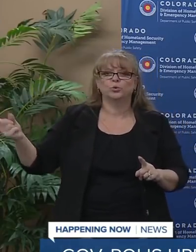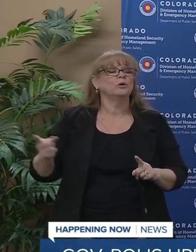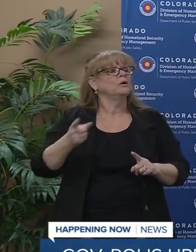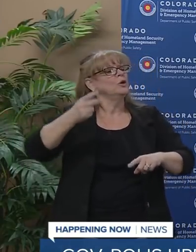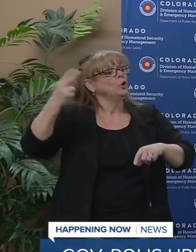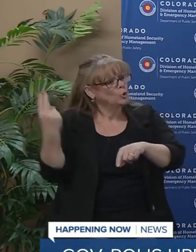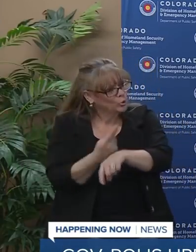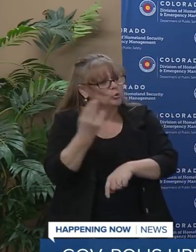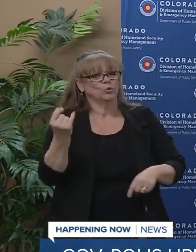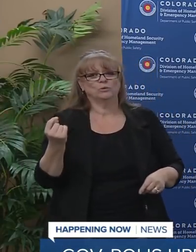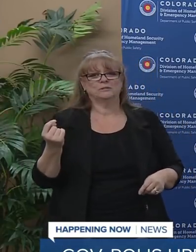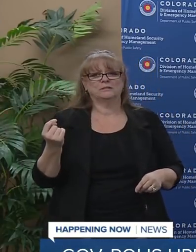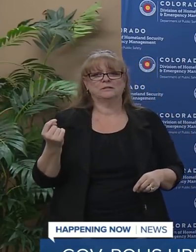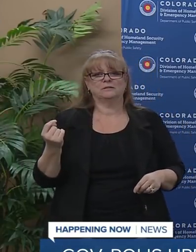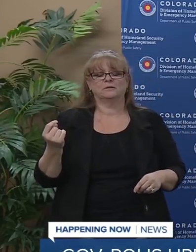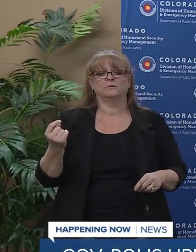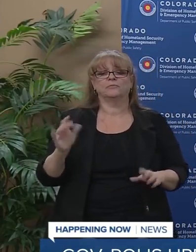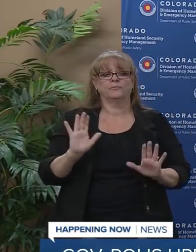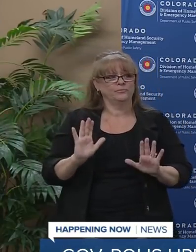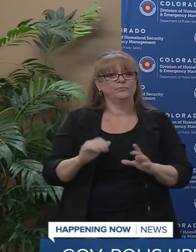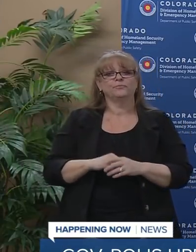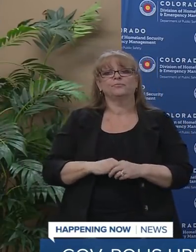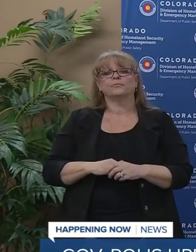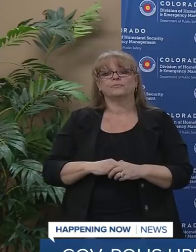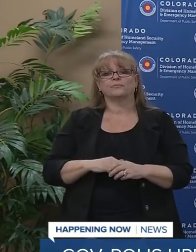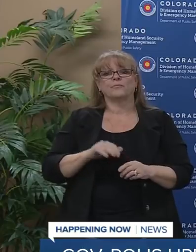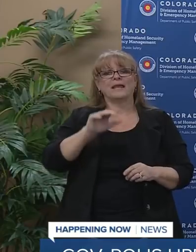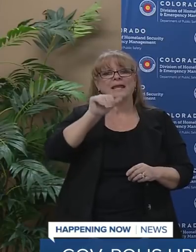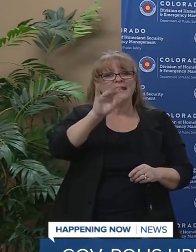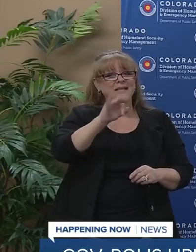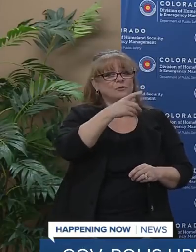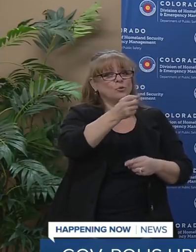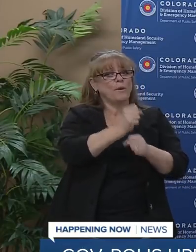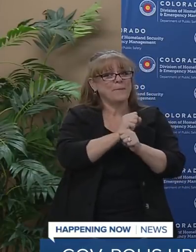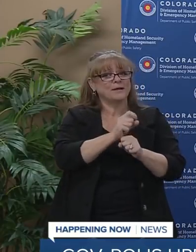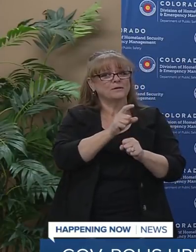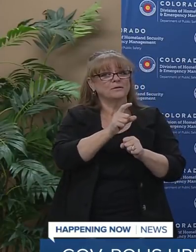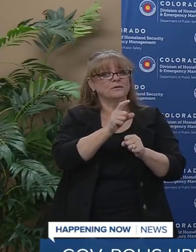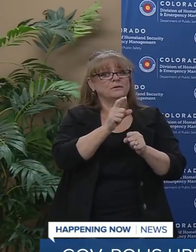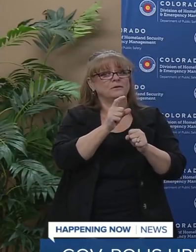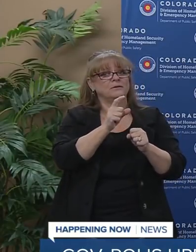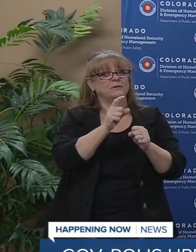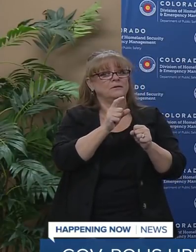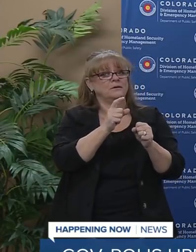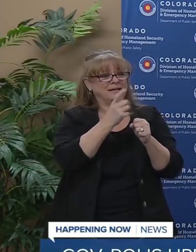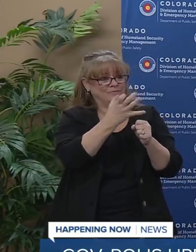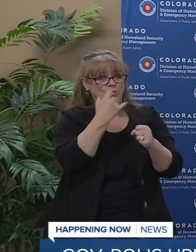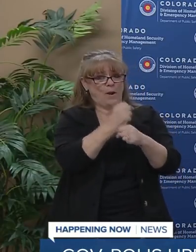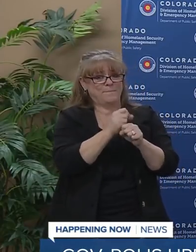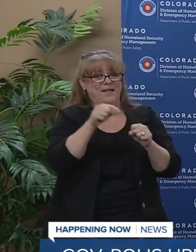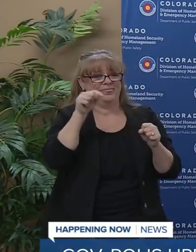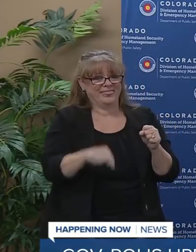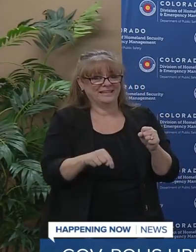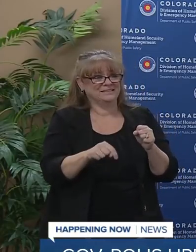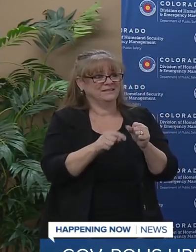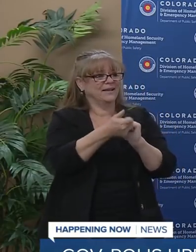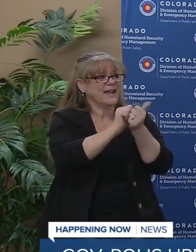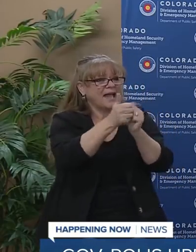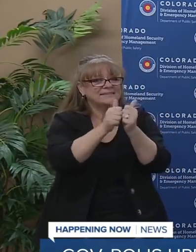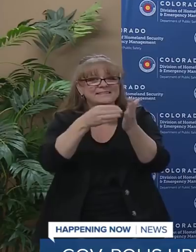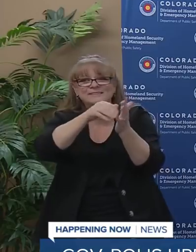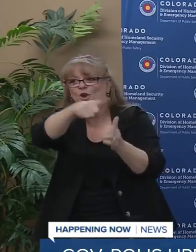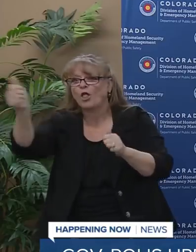want to treat this as a contest, treat it as a contest to be as isolated as you can during this period.